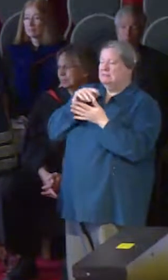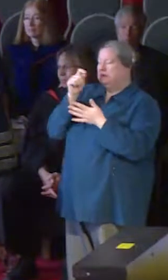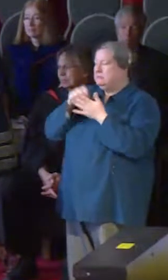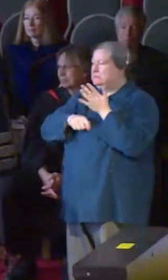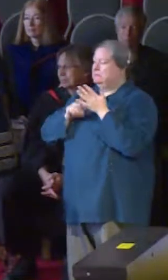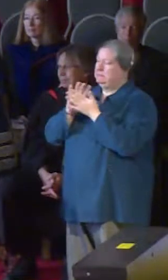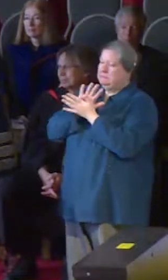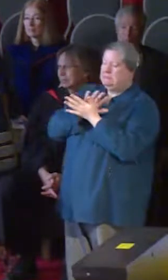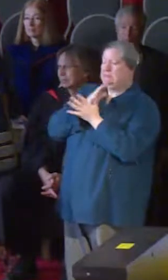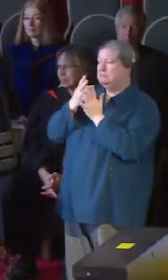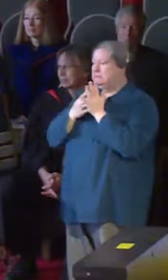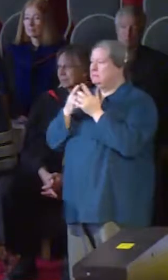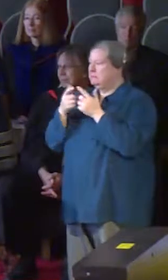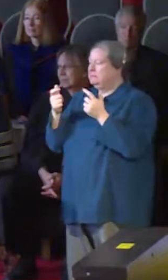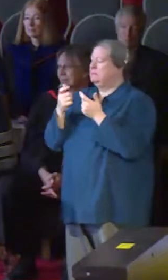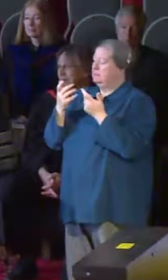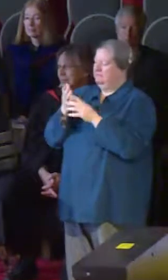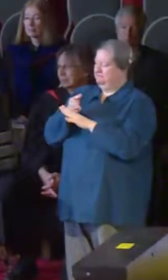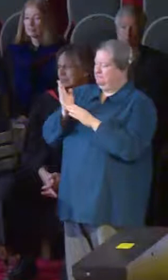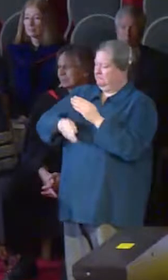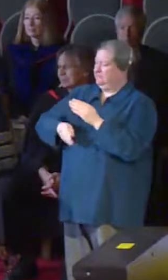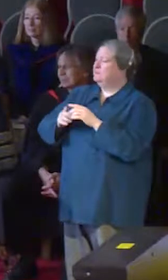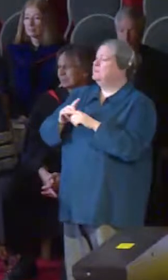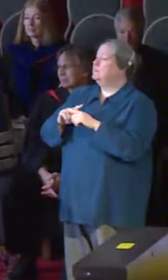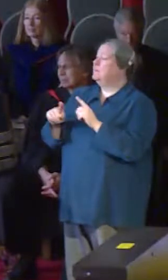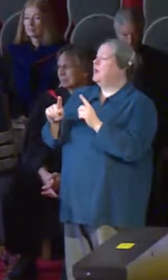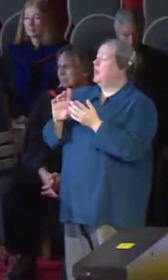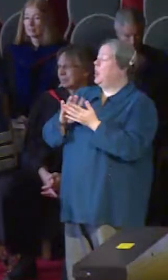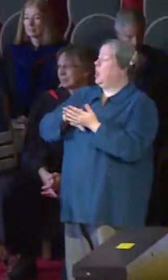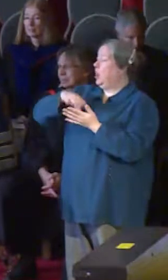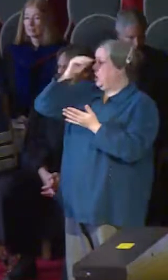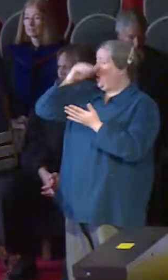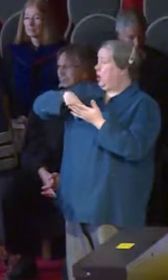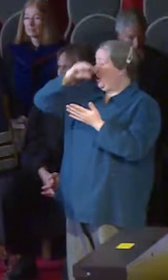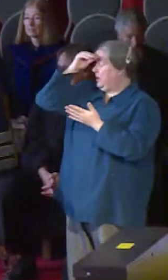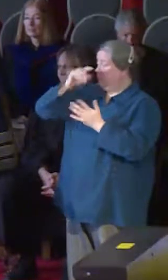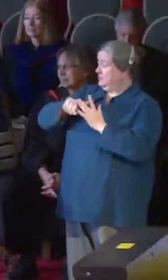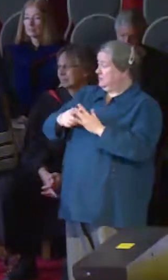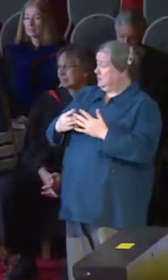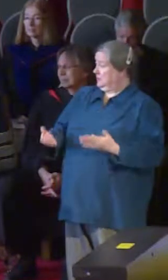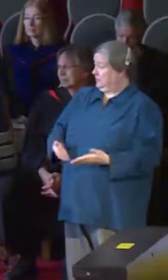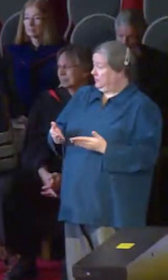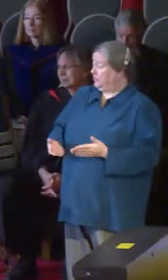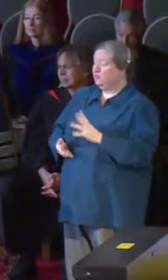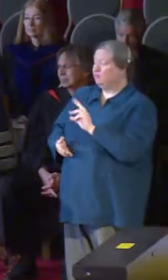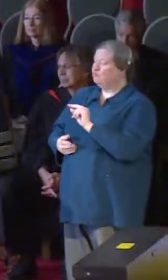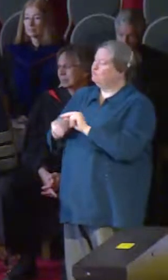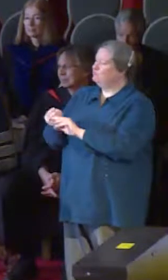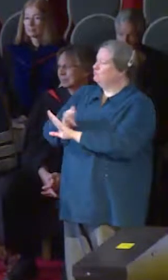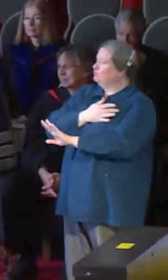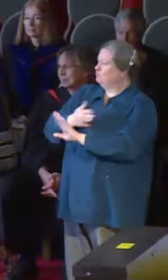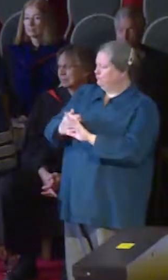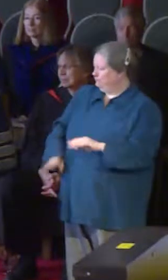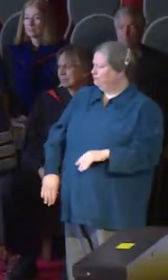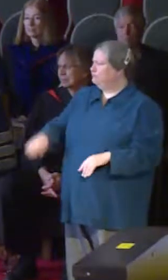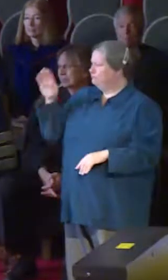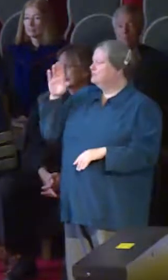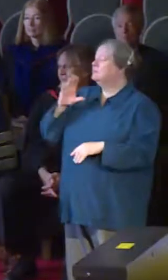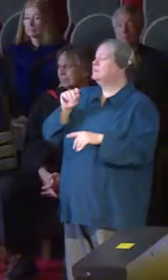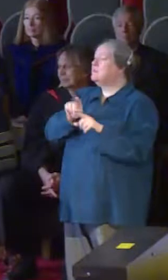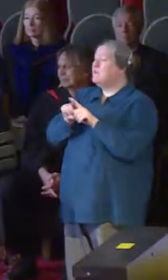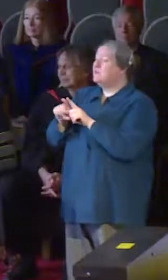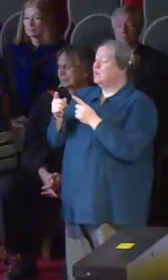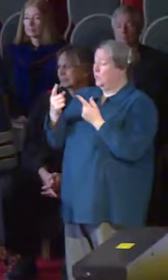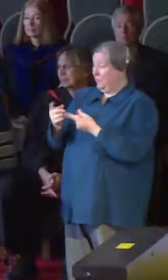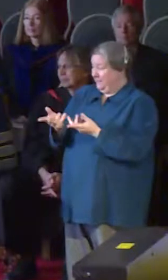over. But your process of learning would not begin here at the University of Guelph, nor would it end when you exit the